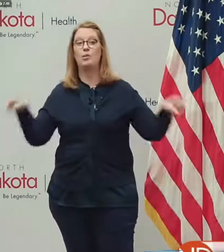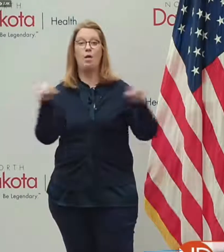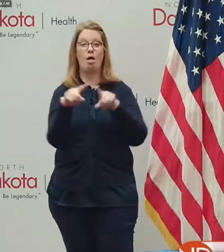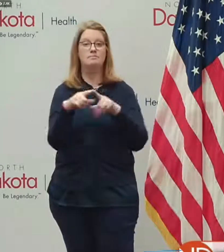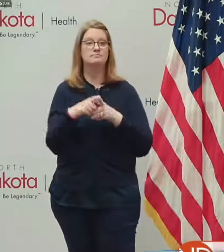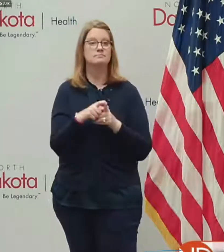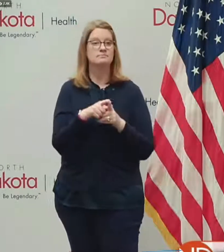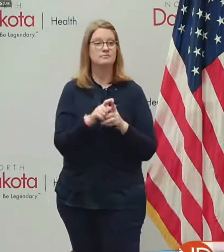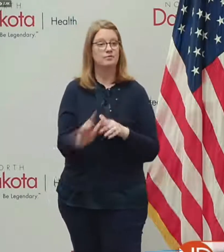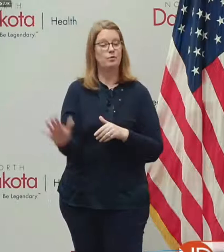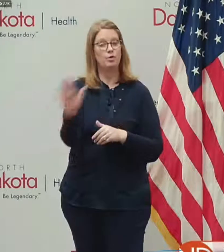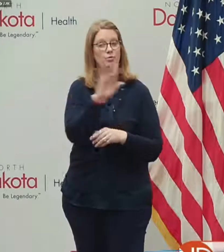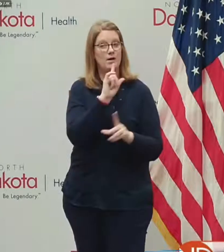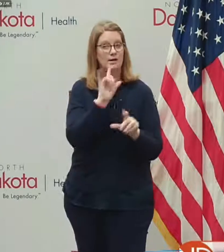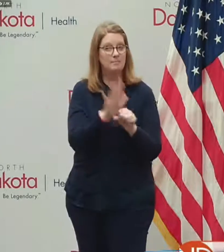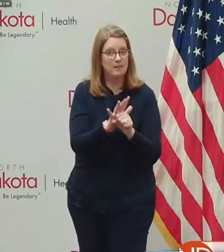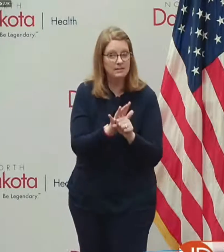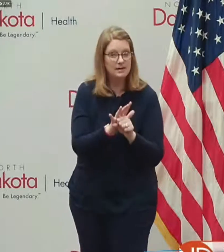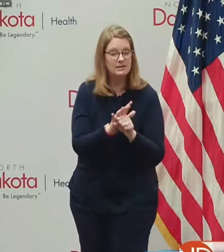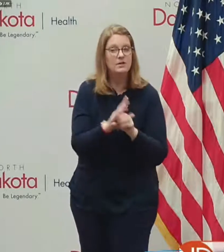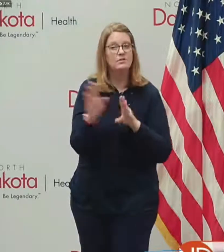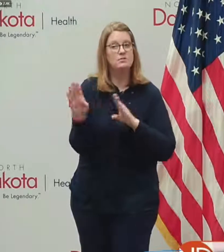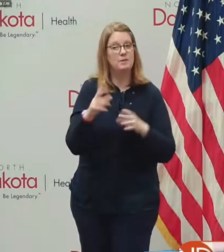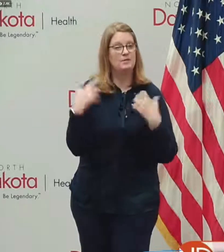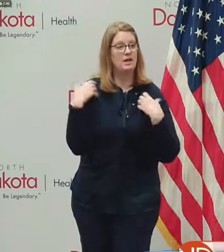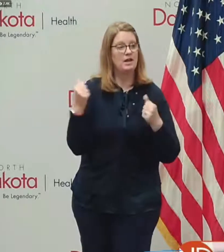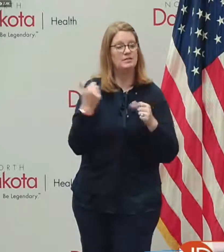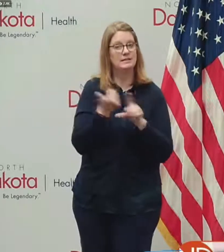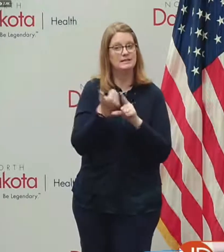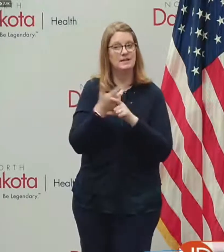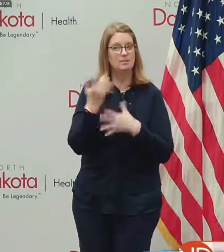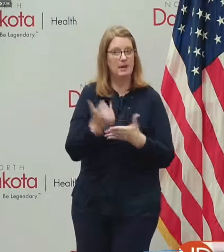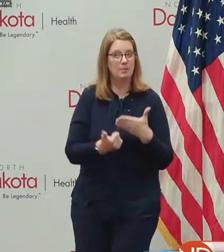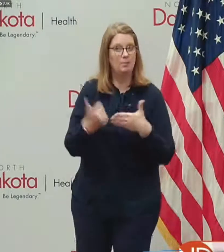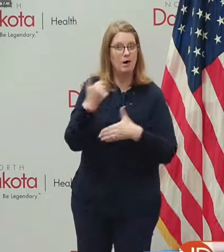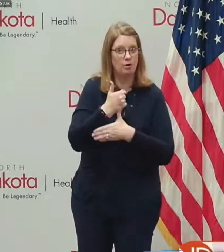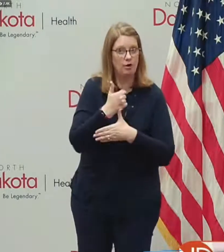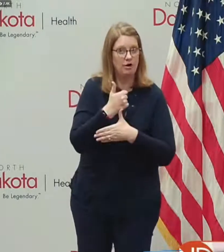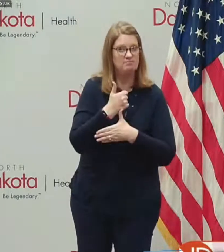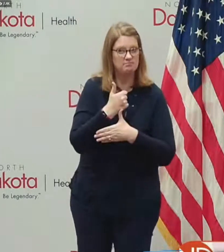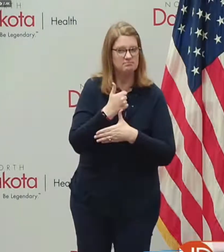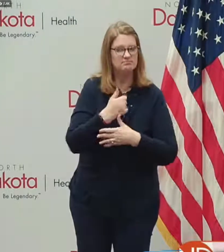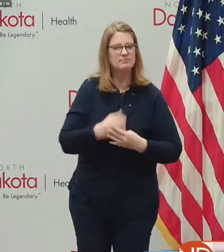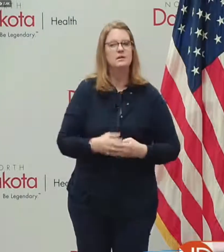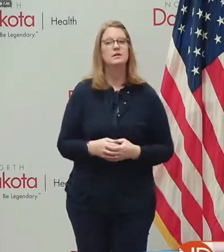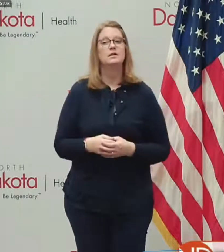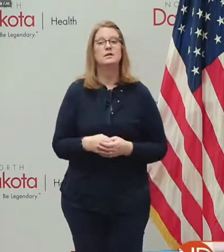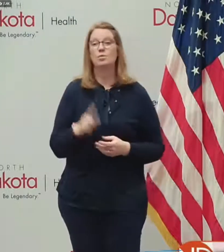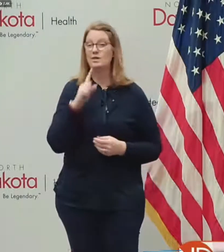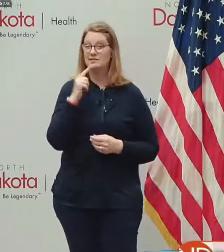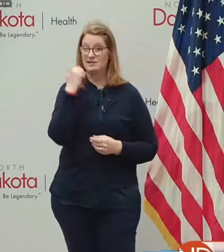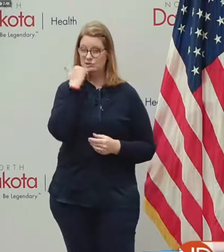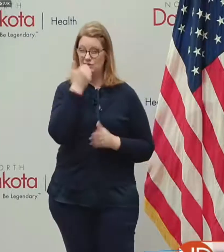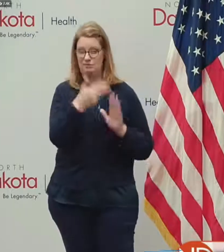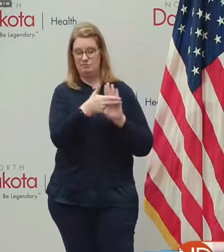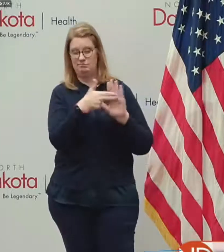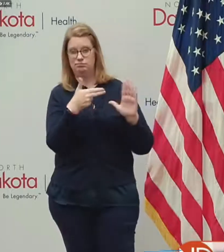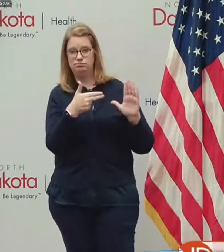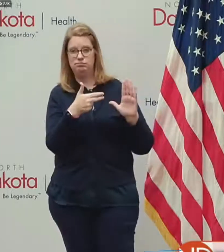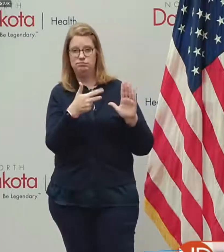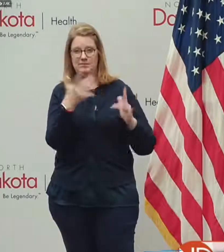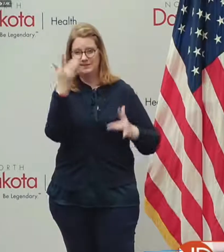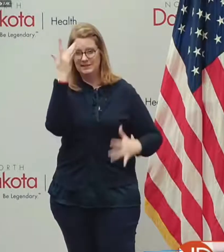commitment to making behavioral health a priority during this pandemic. The shame and stigma of the disease of